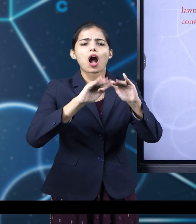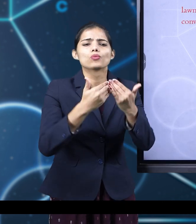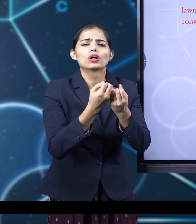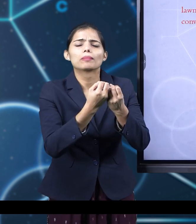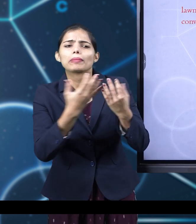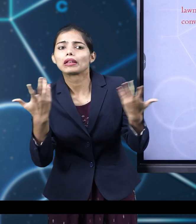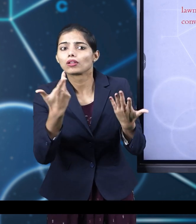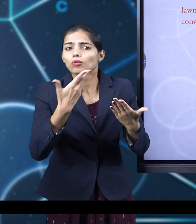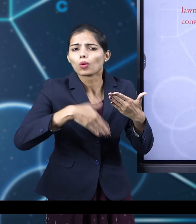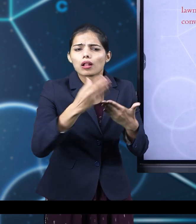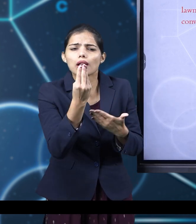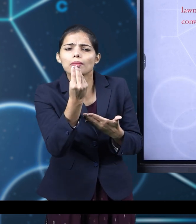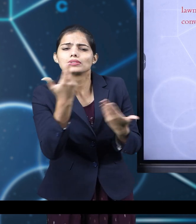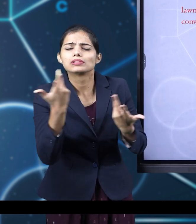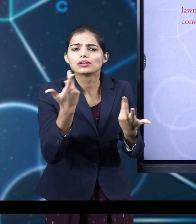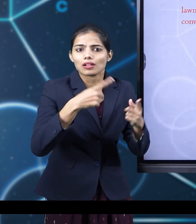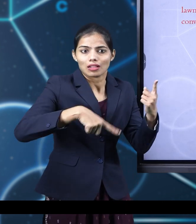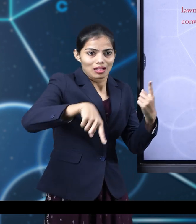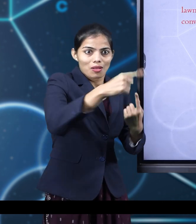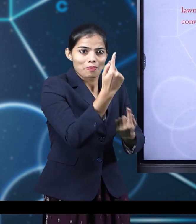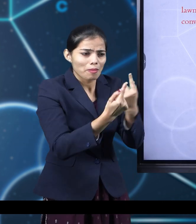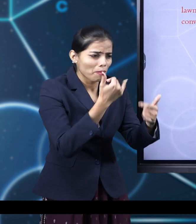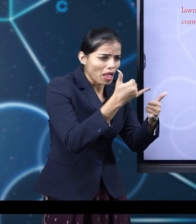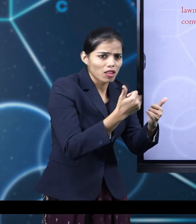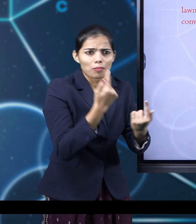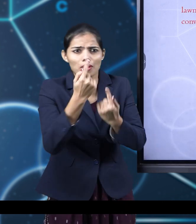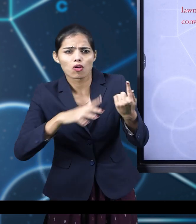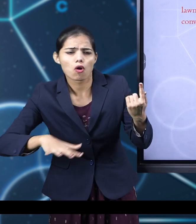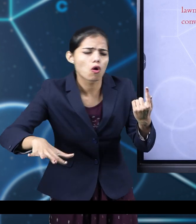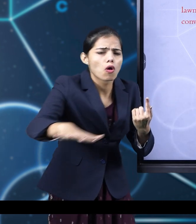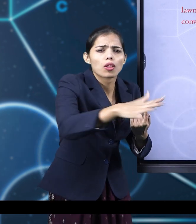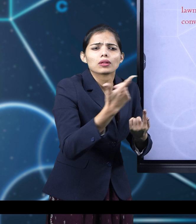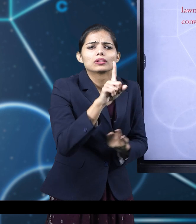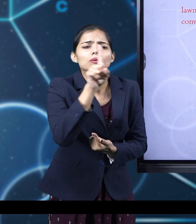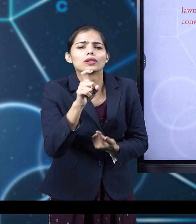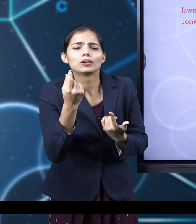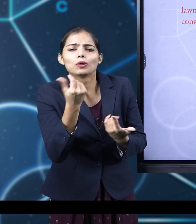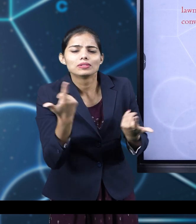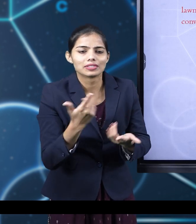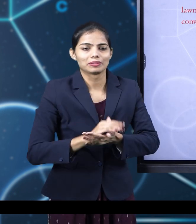How much will it cost if the entire field is converted into a lawn?